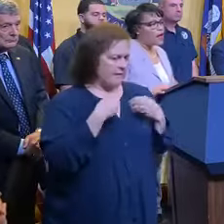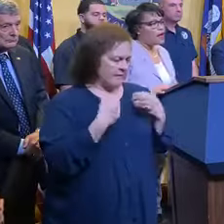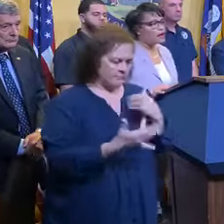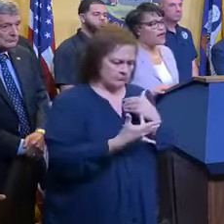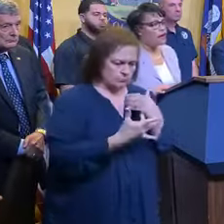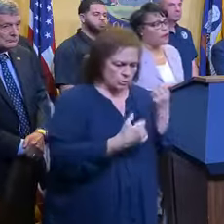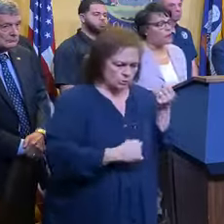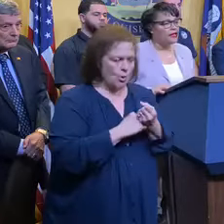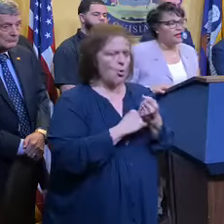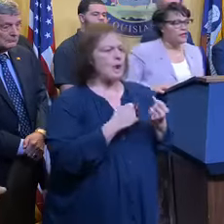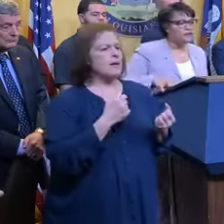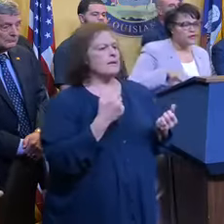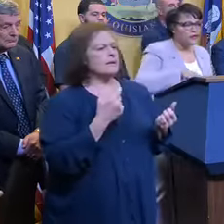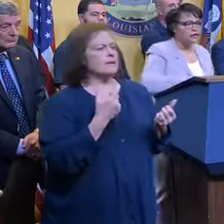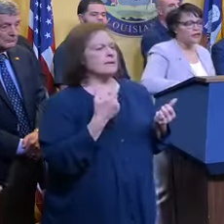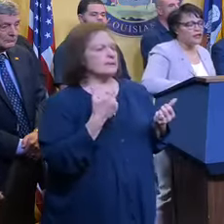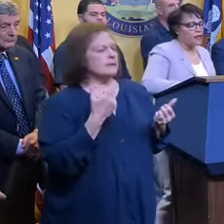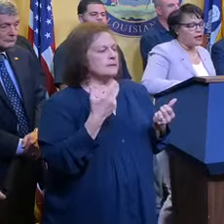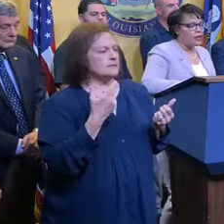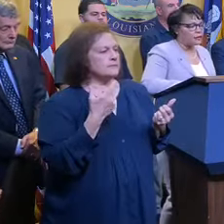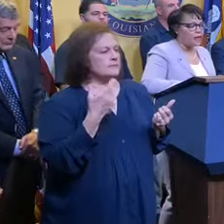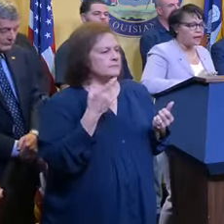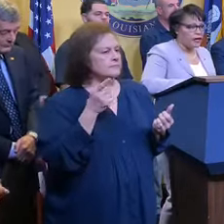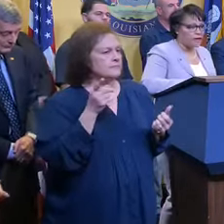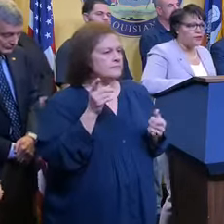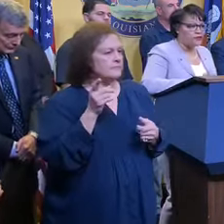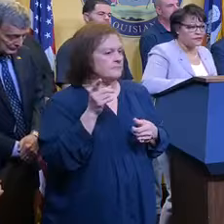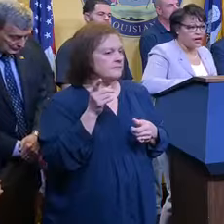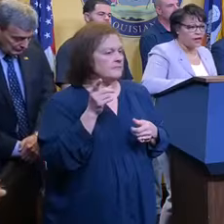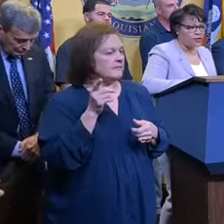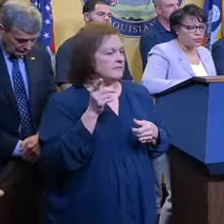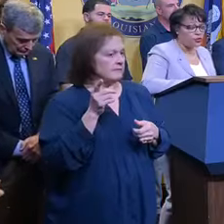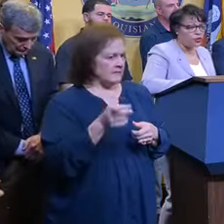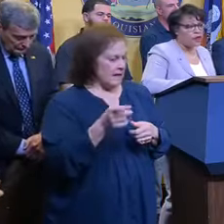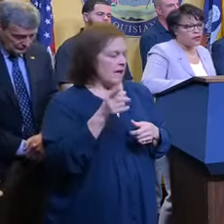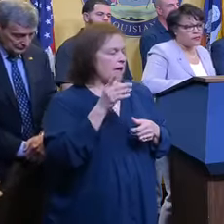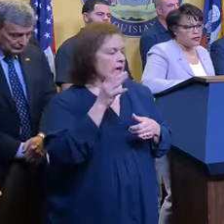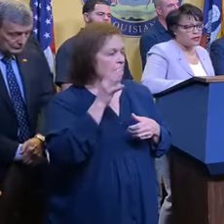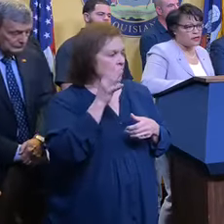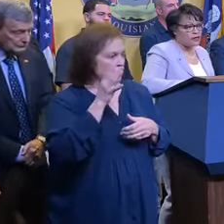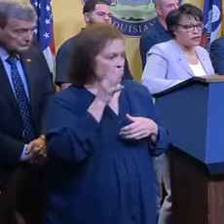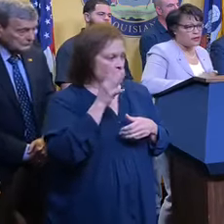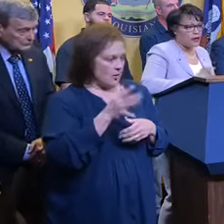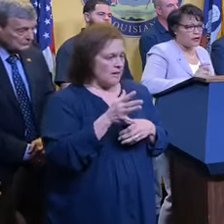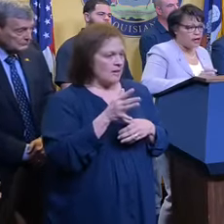support that will be immediately aligned with and assigned to